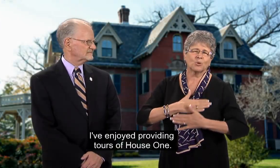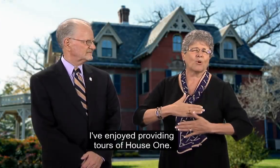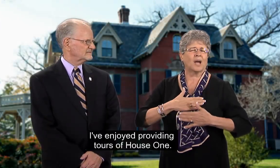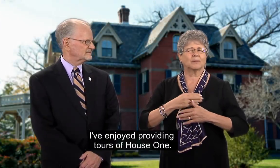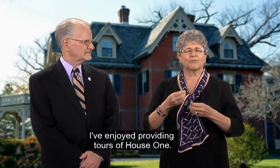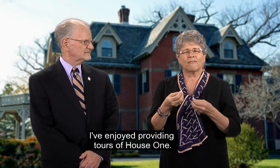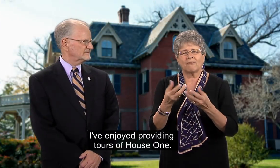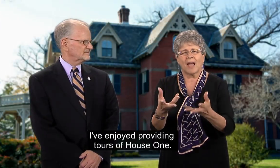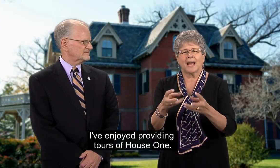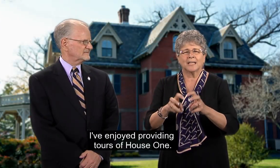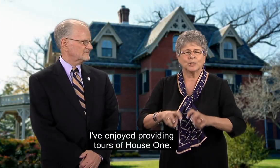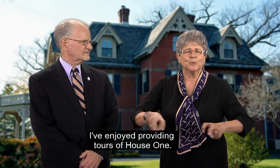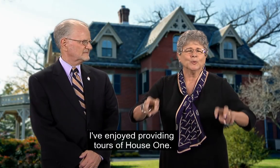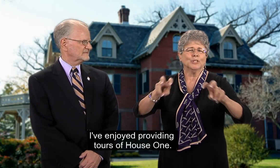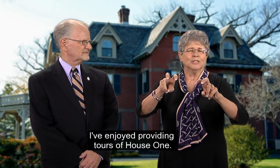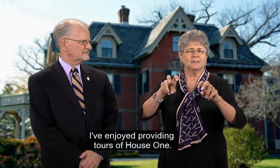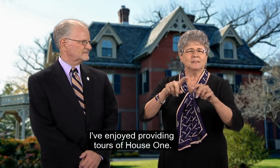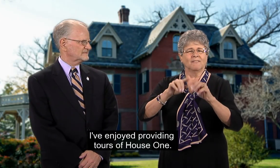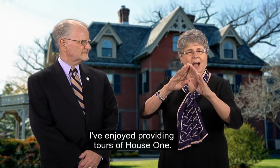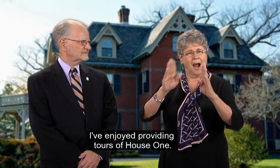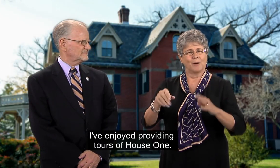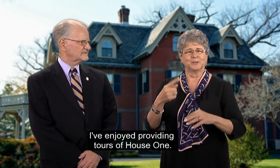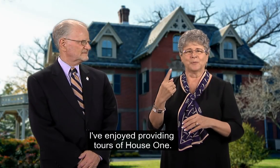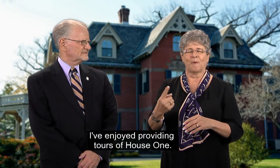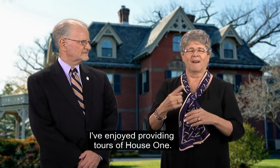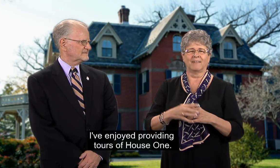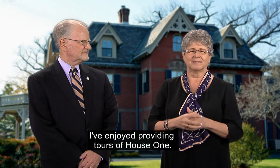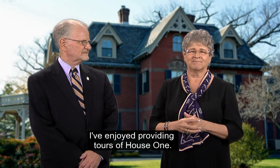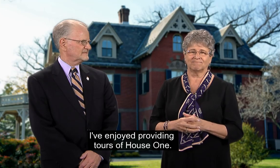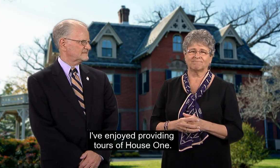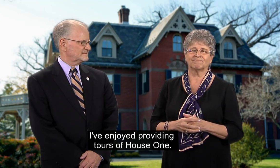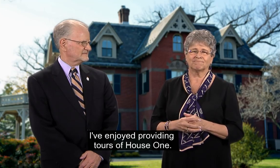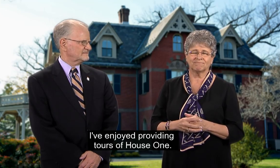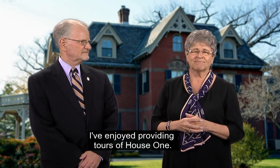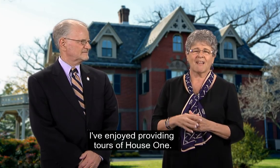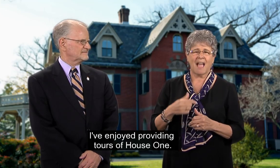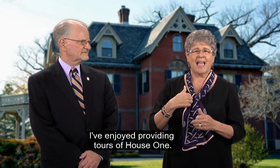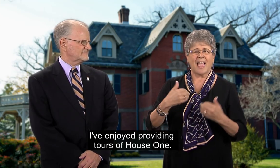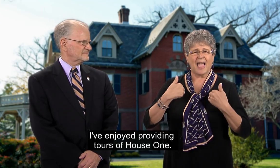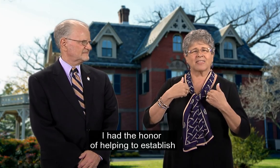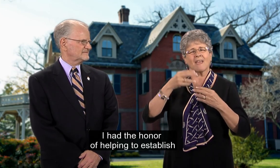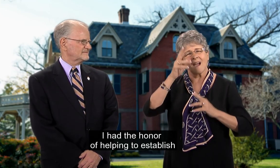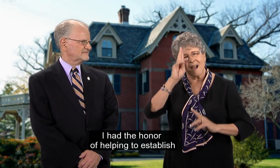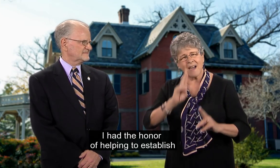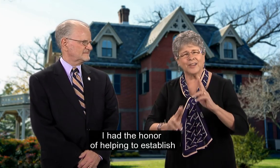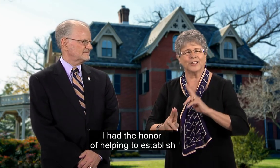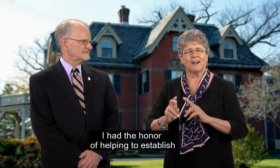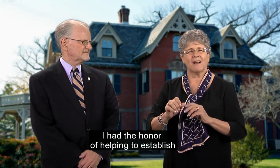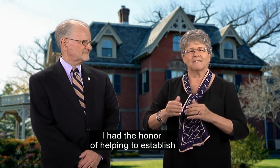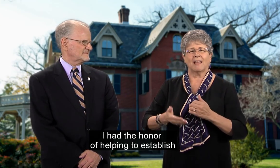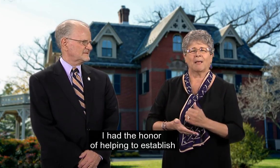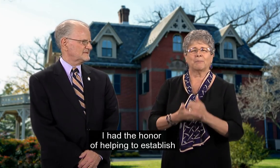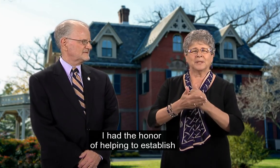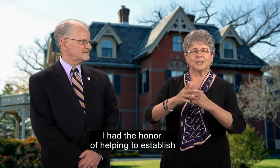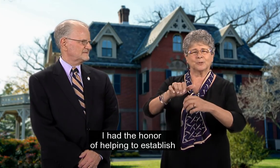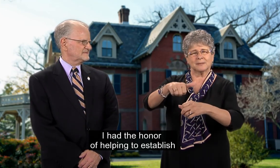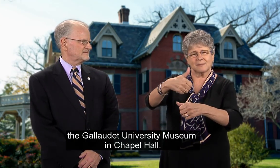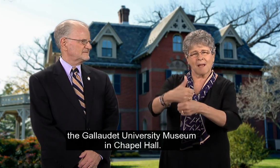I've enjoyed providing tours of House One. I had the honor of helping to establish